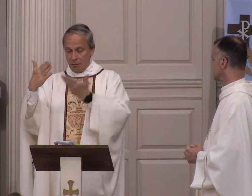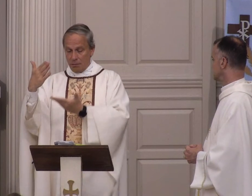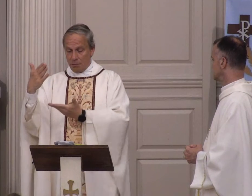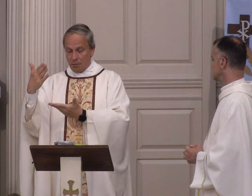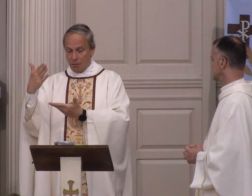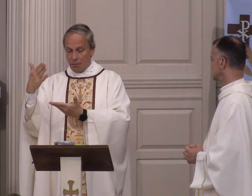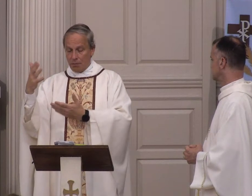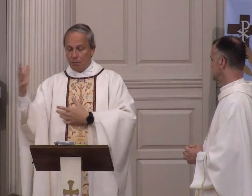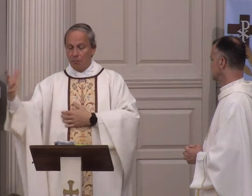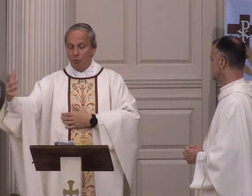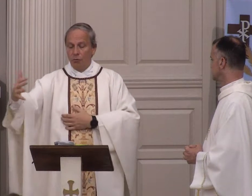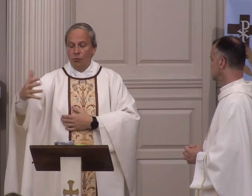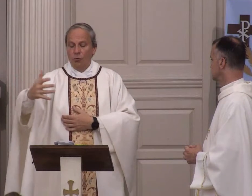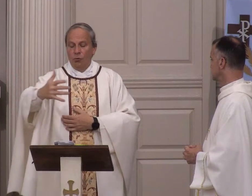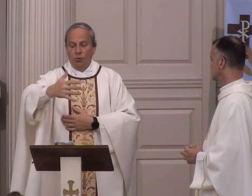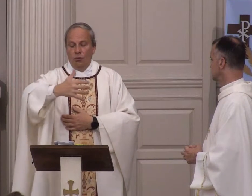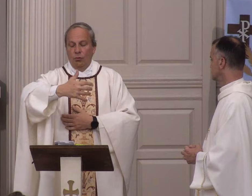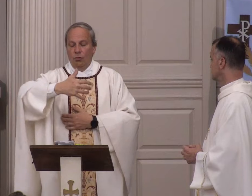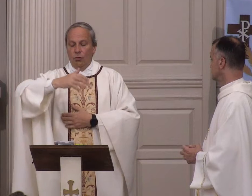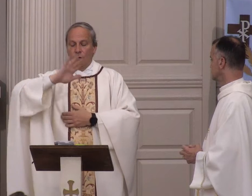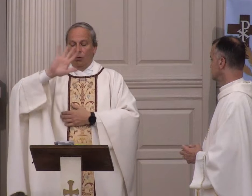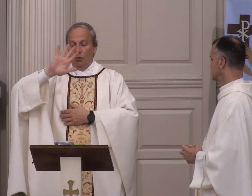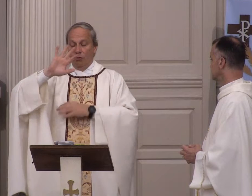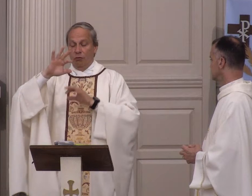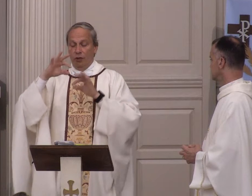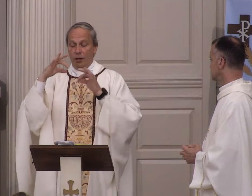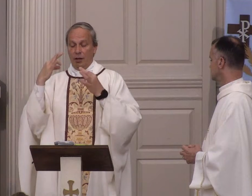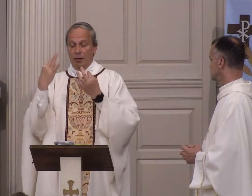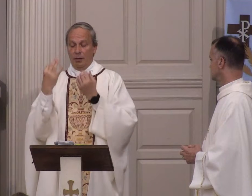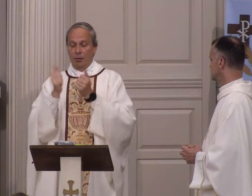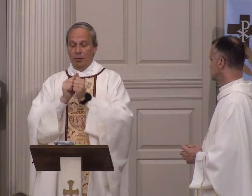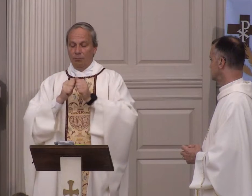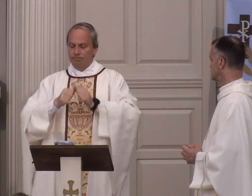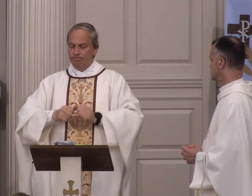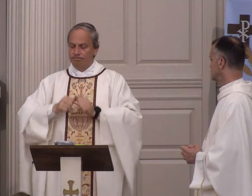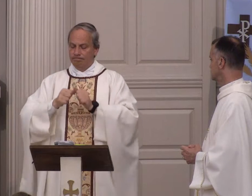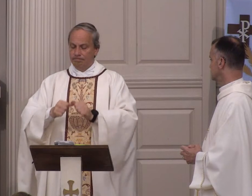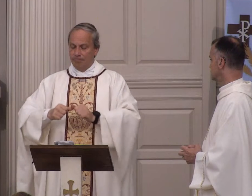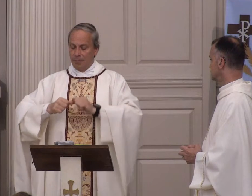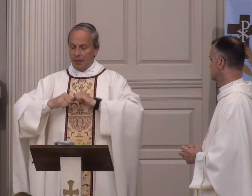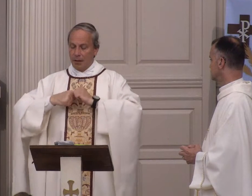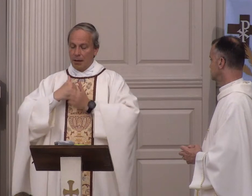May your right hand, O Lord, we pray,